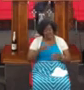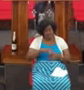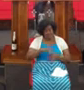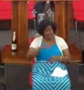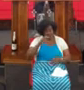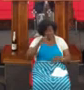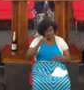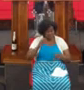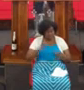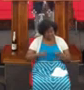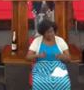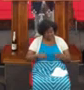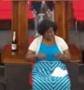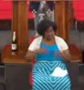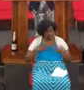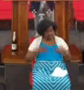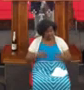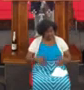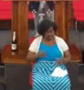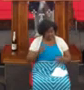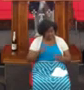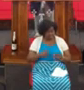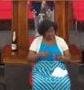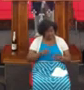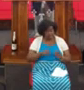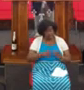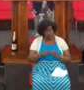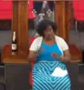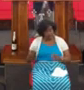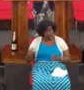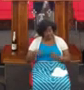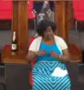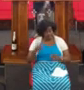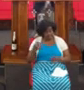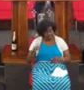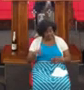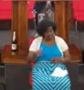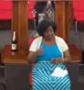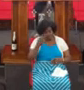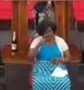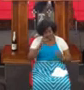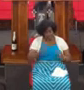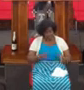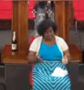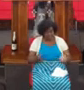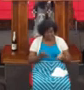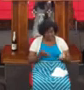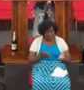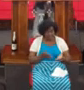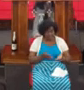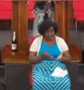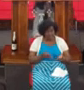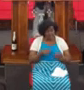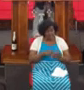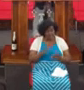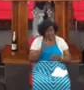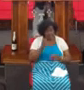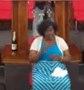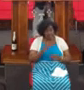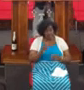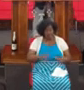needs and say, no, I'm turning away. The Pharisee here, this is where they live.